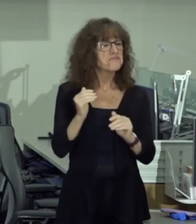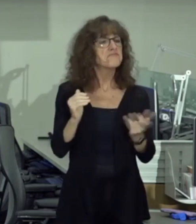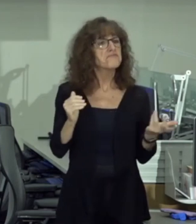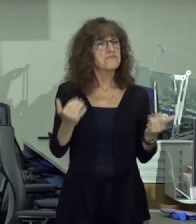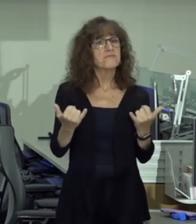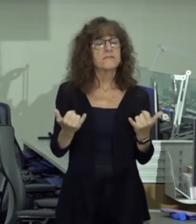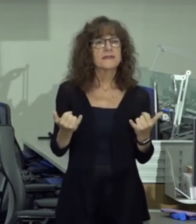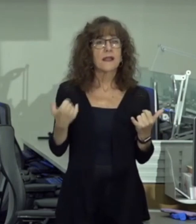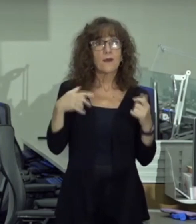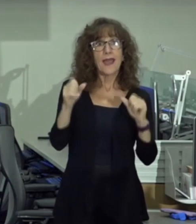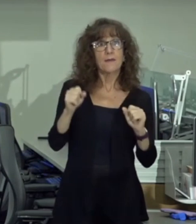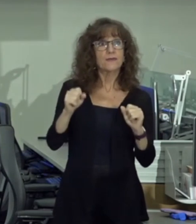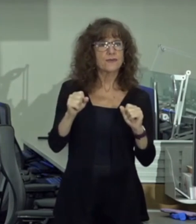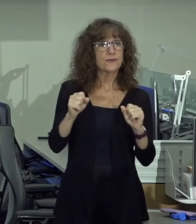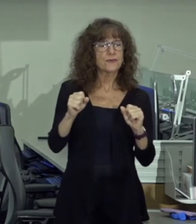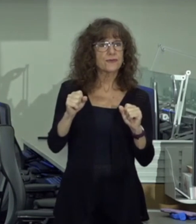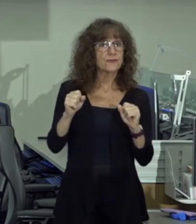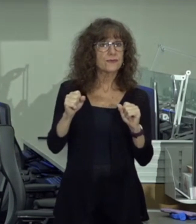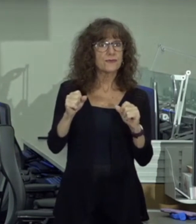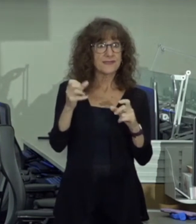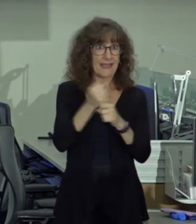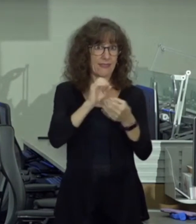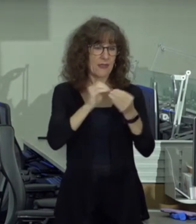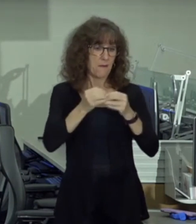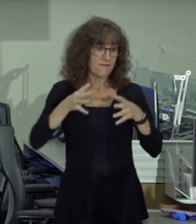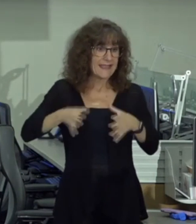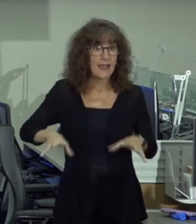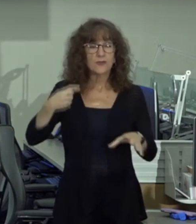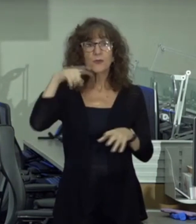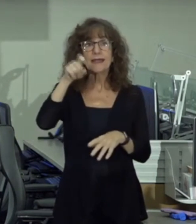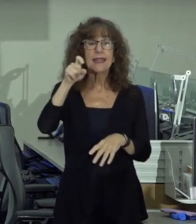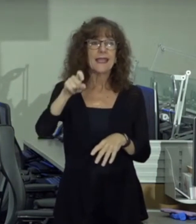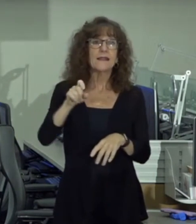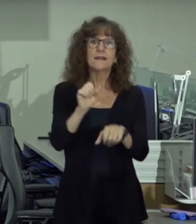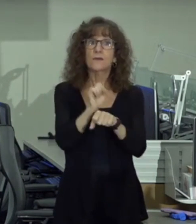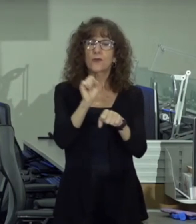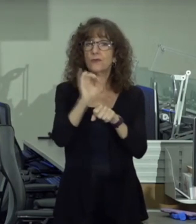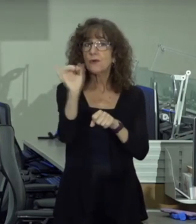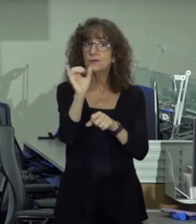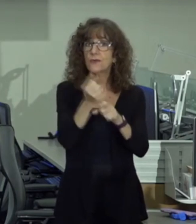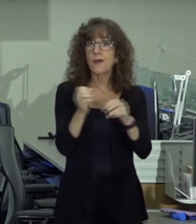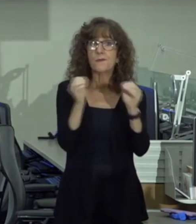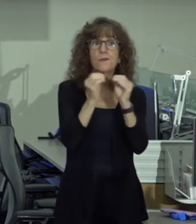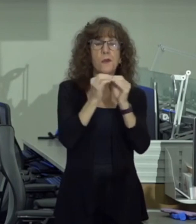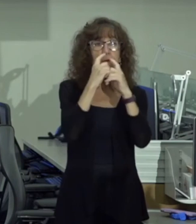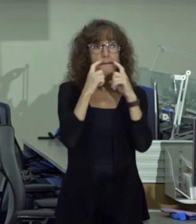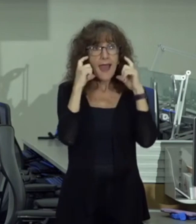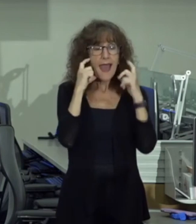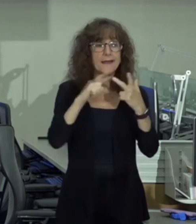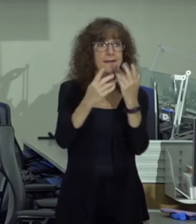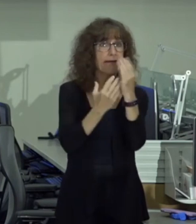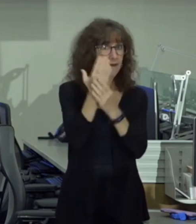now been able to secure the amount of gowns that we need. We're working also to secure additional masks